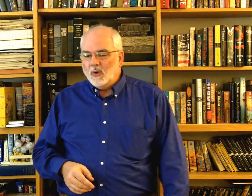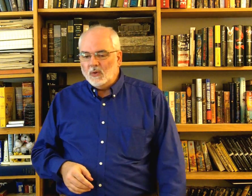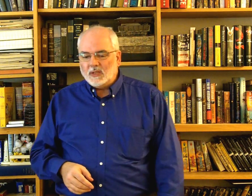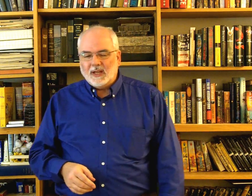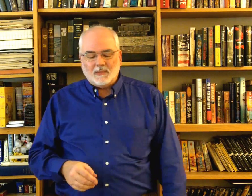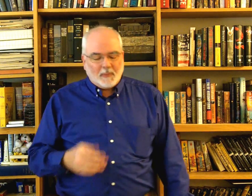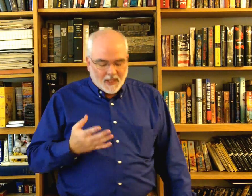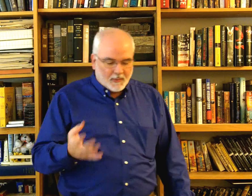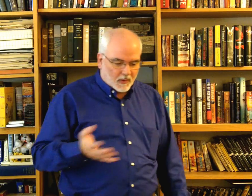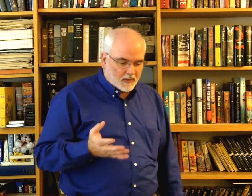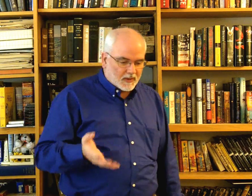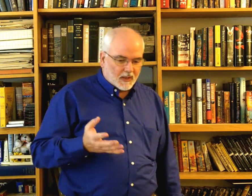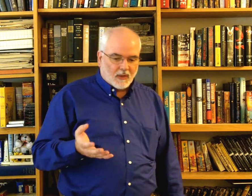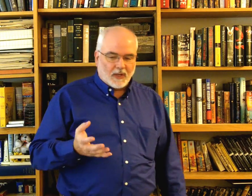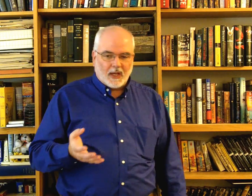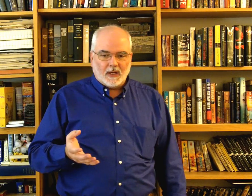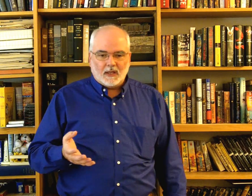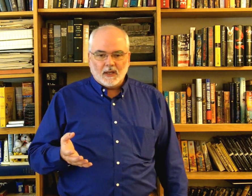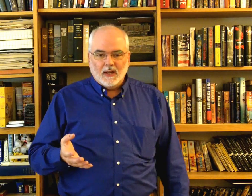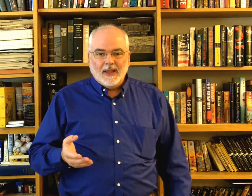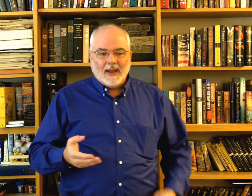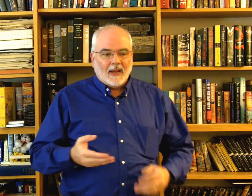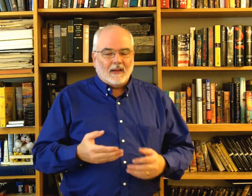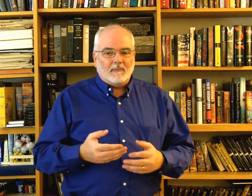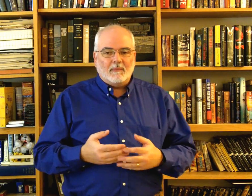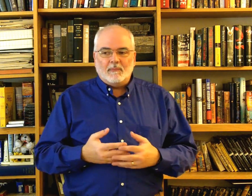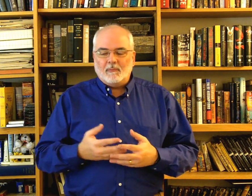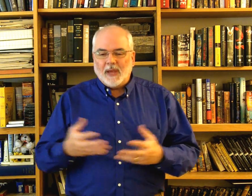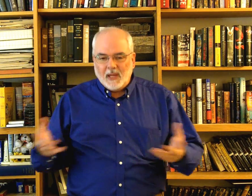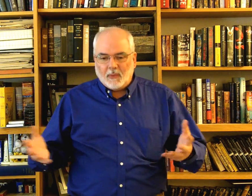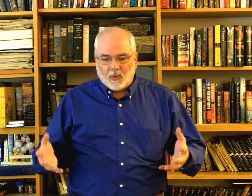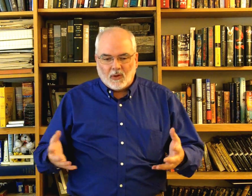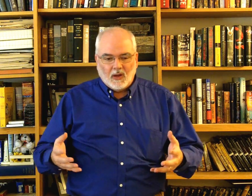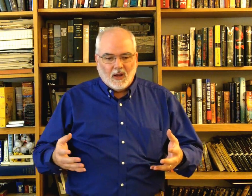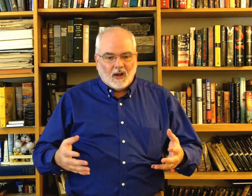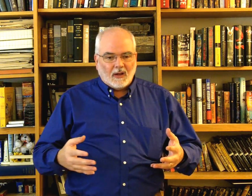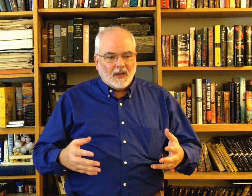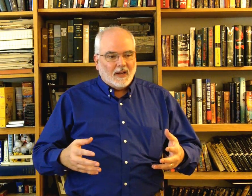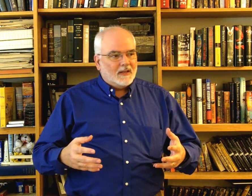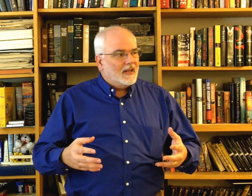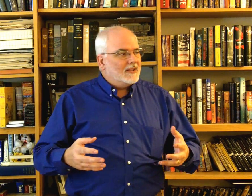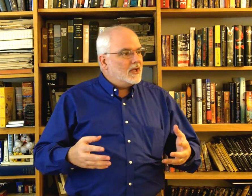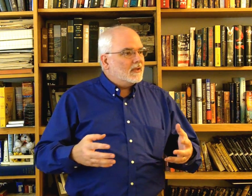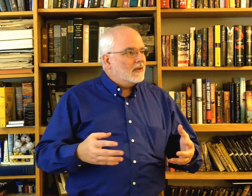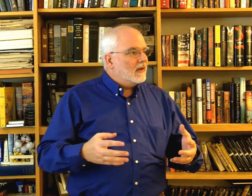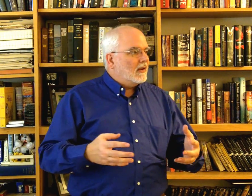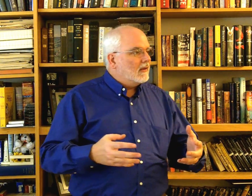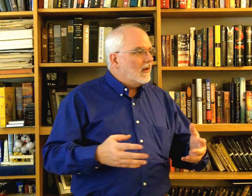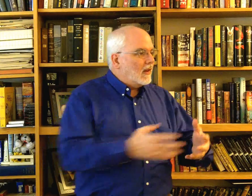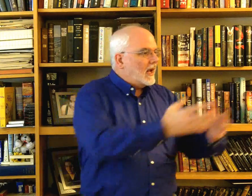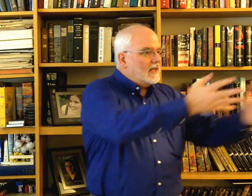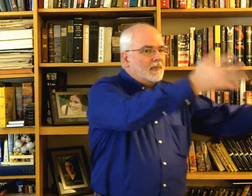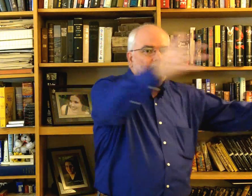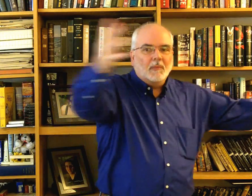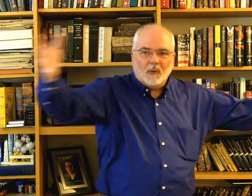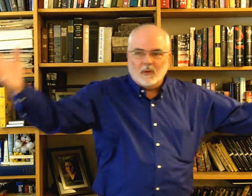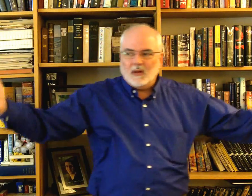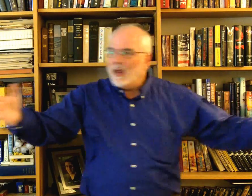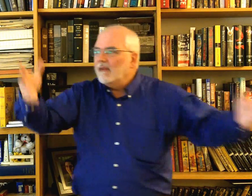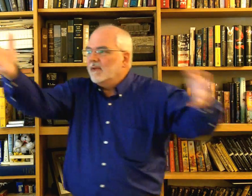those is people, okay? And people, it's just all kinds of people,